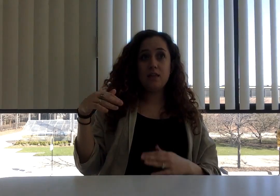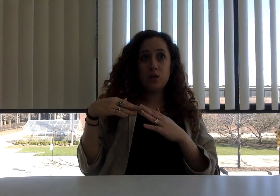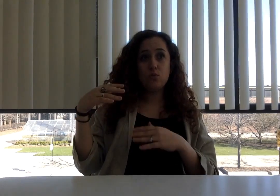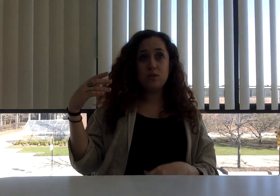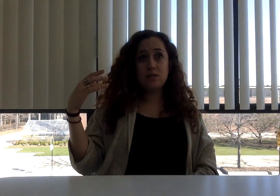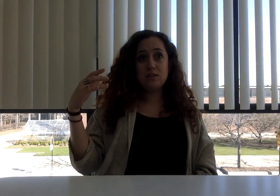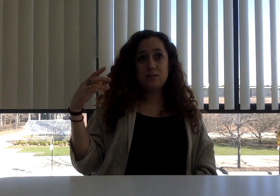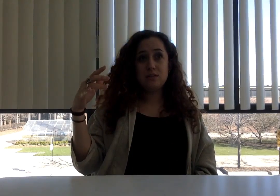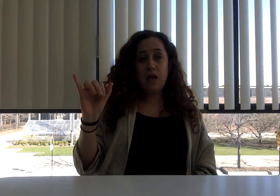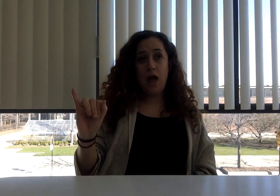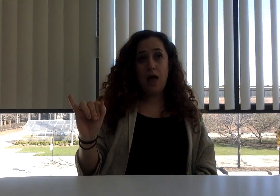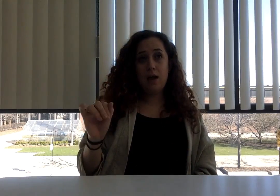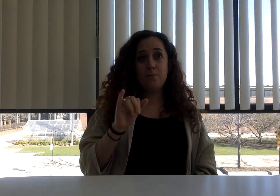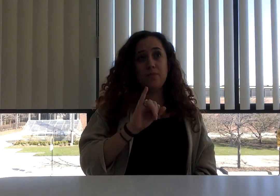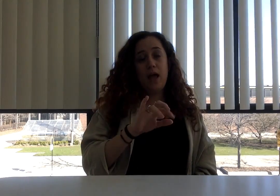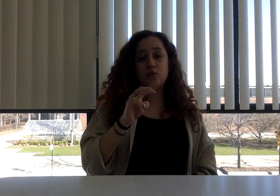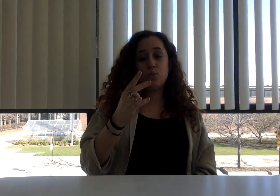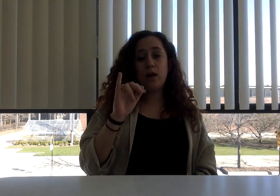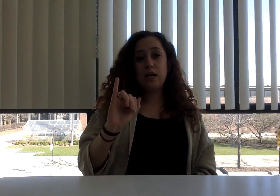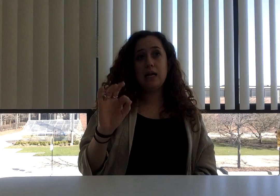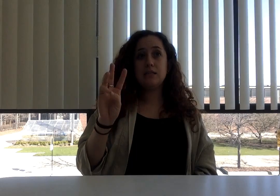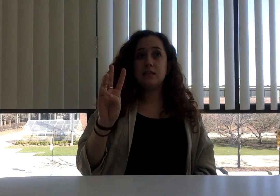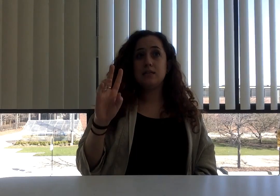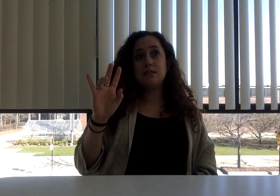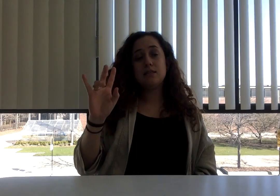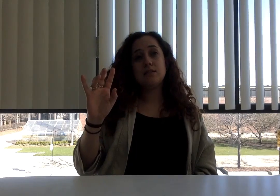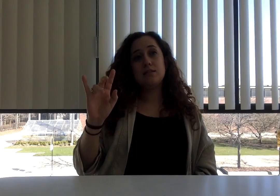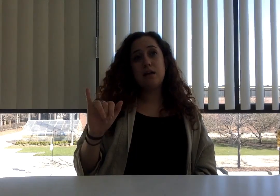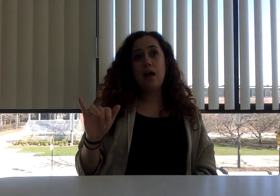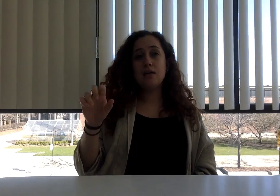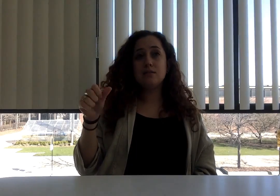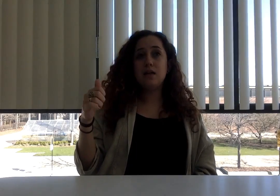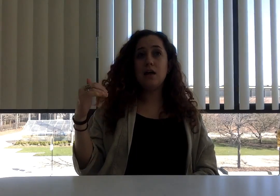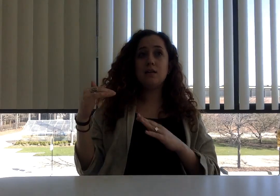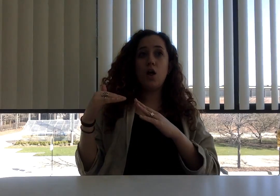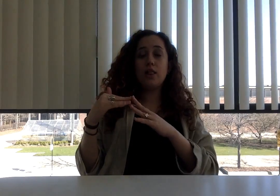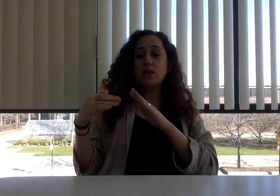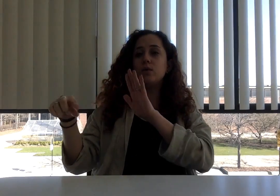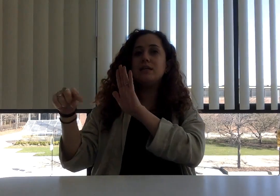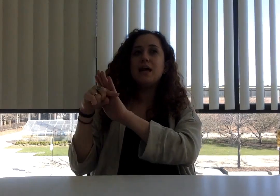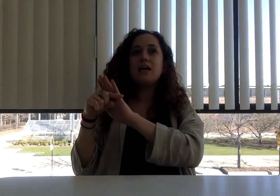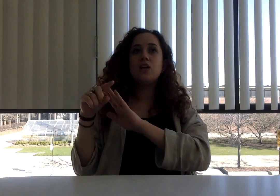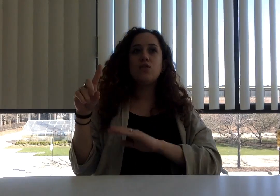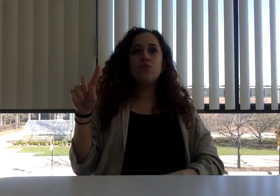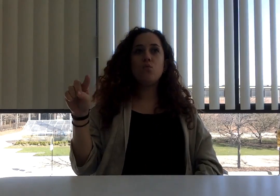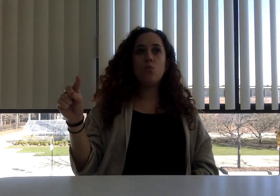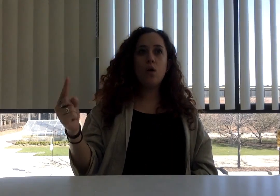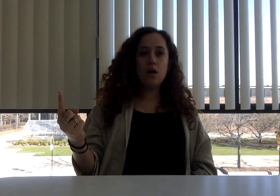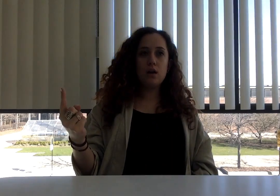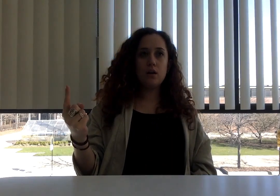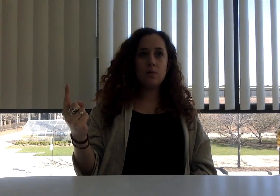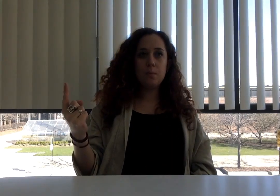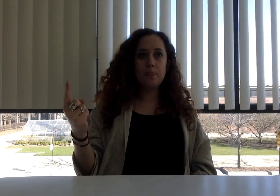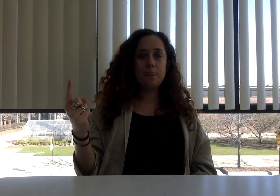I squared, I to the 6th, I to the 10th, all equal negative 1. Okay. If we go this way, I to the 0, I to the 1, I squared,